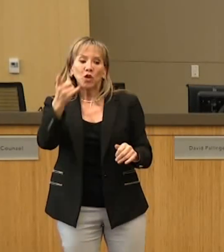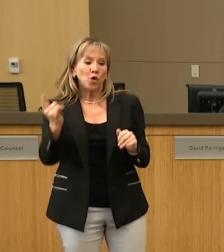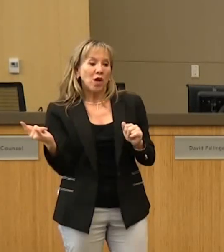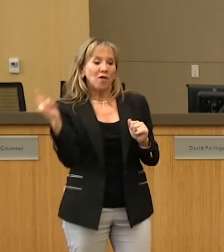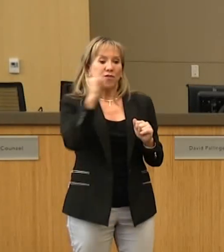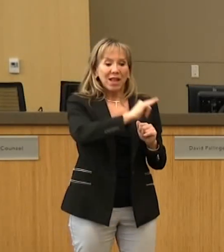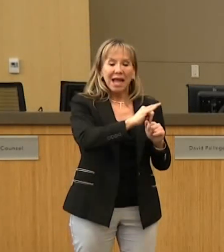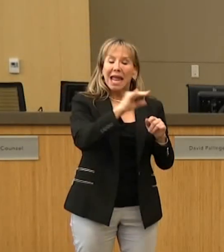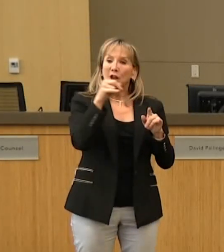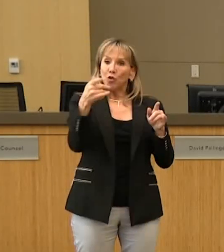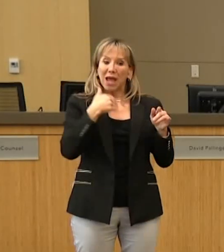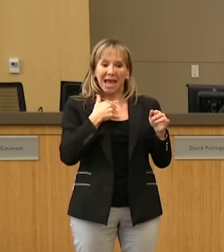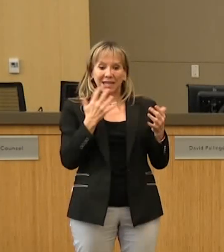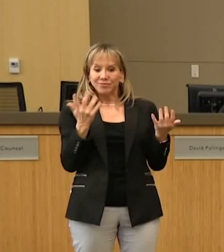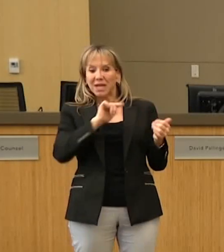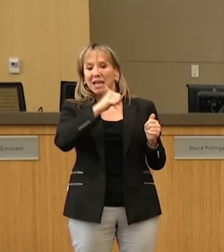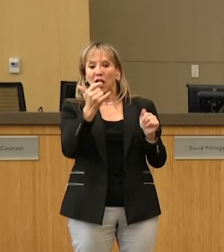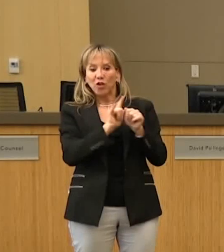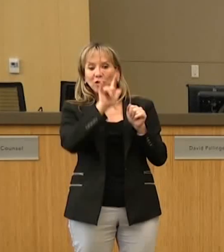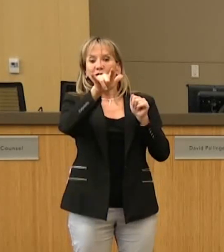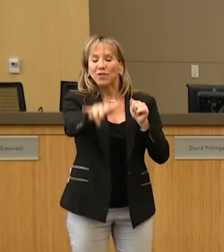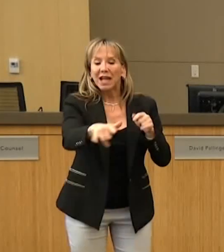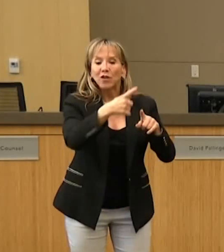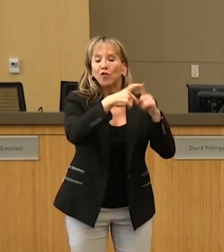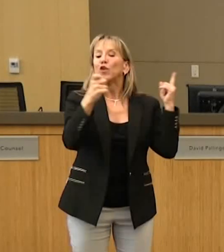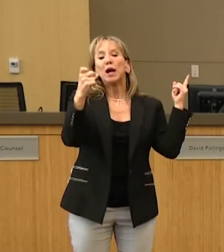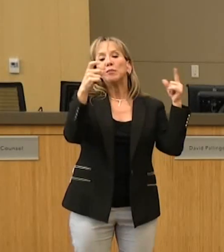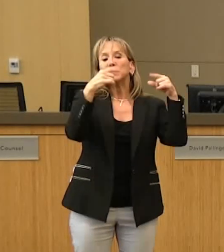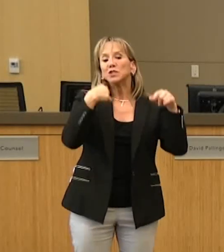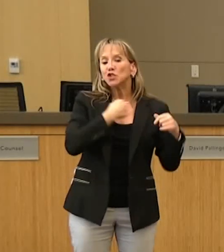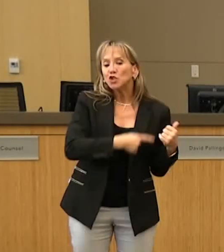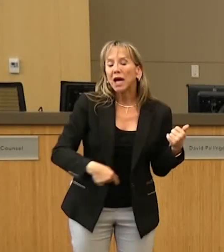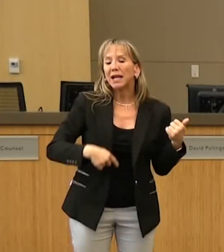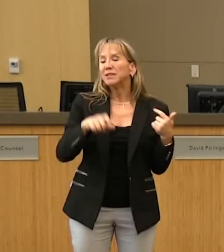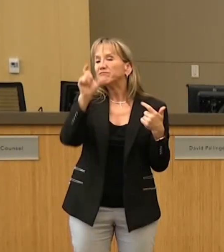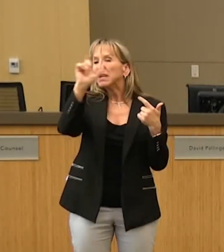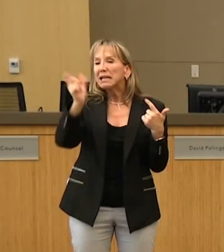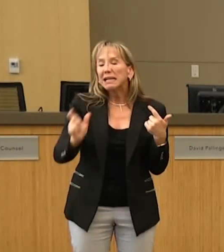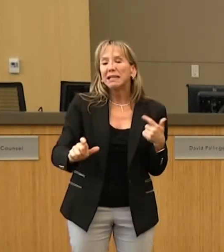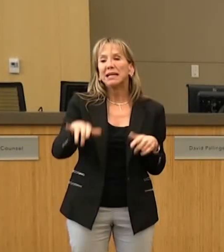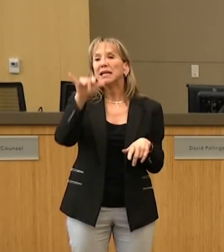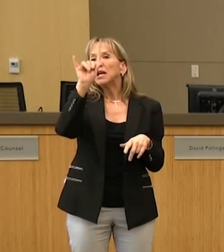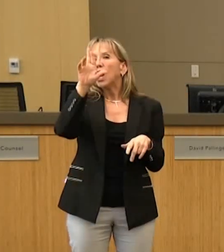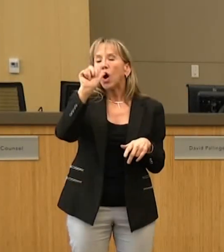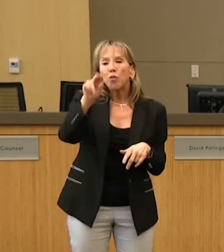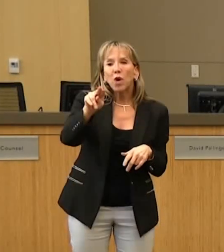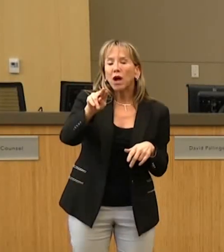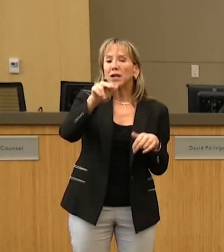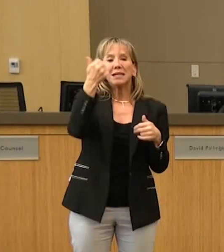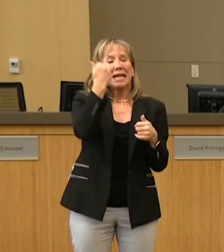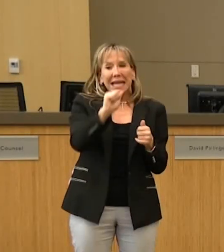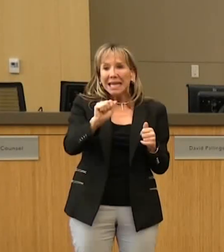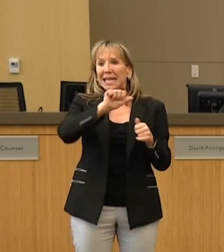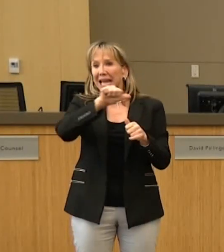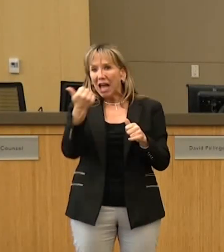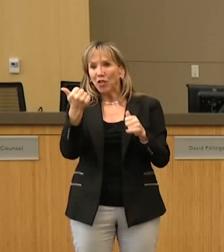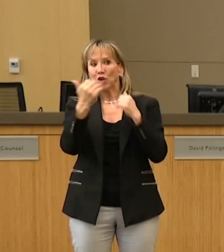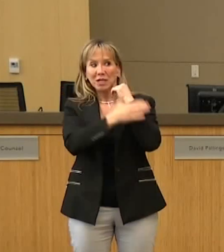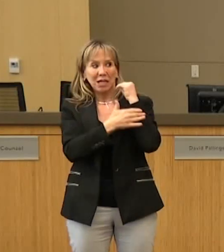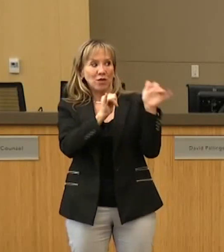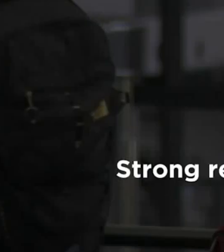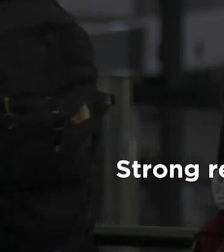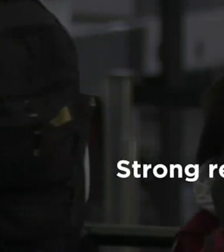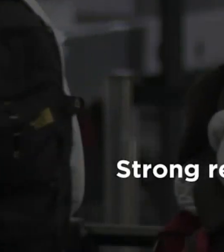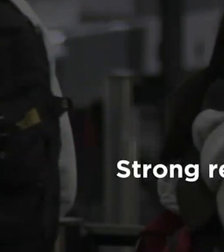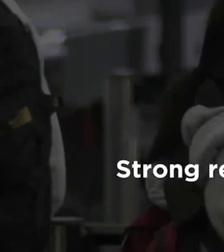including South Korea, Japan, Italy, China, Iran, along with any other country that is subsequently added to this